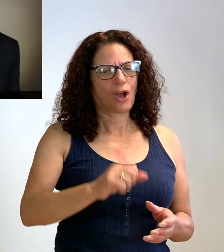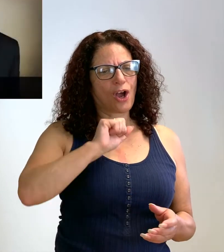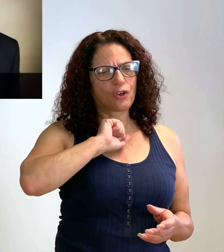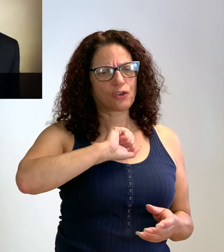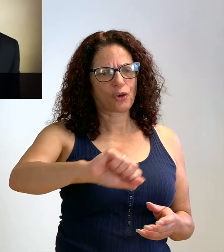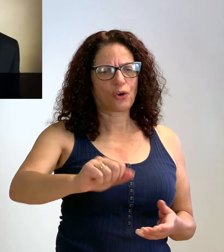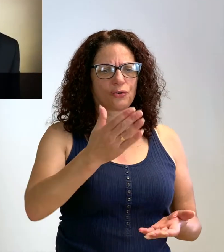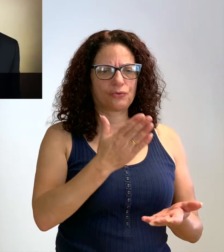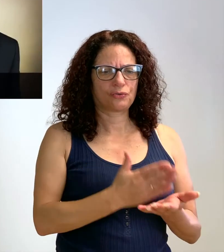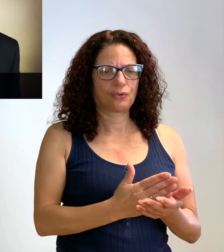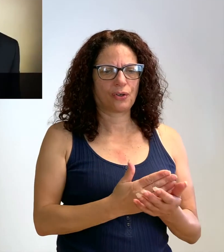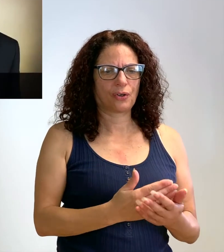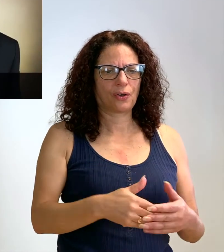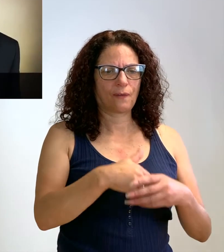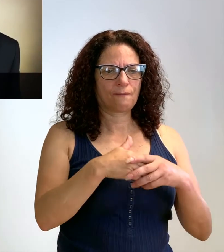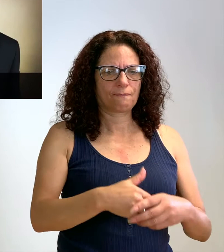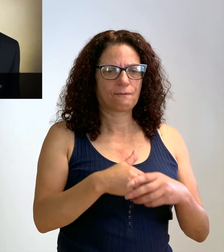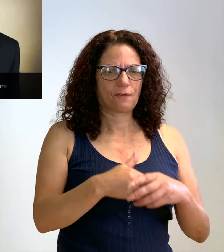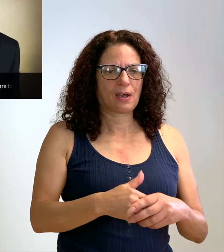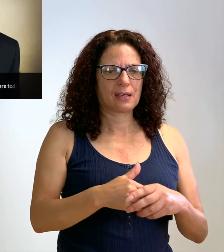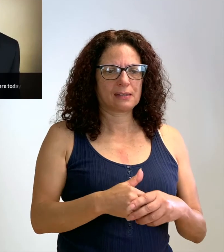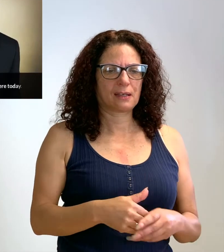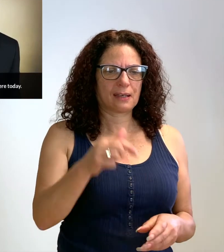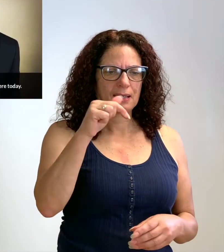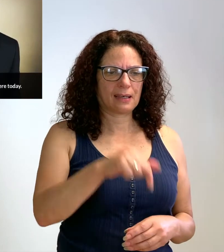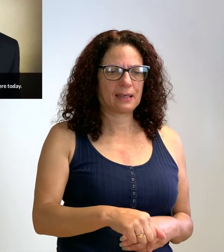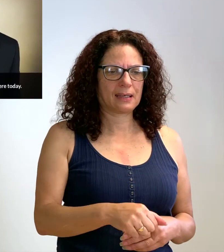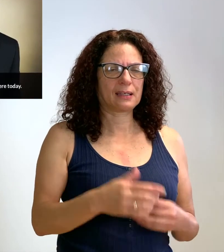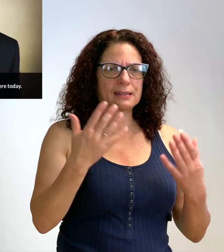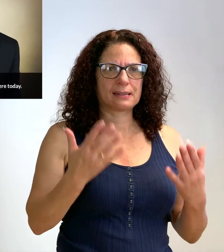Your real friends are all here today.